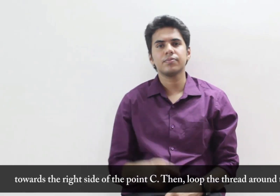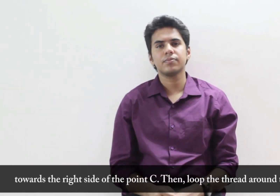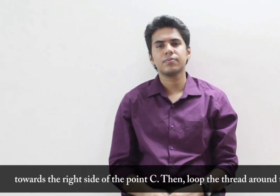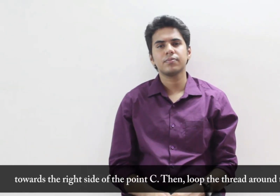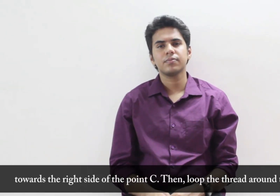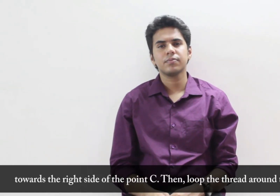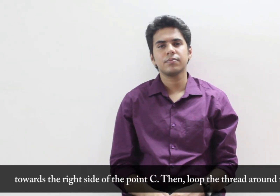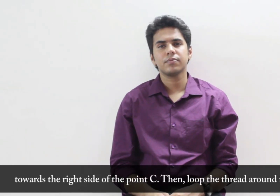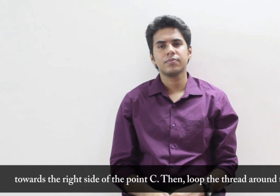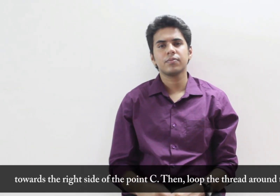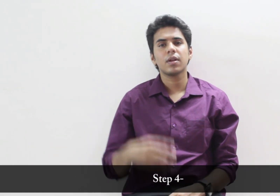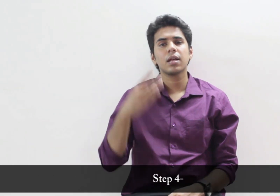Step 4.